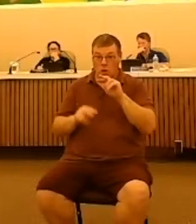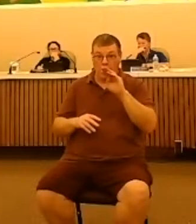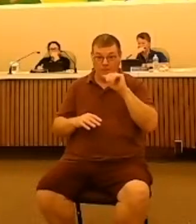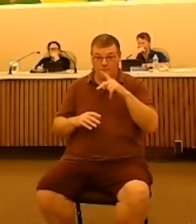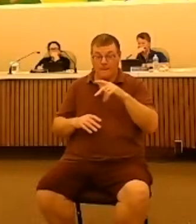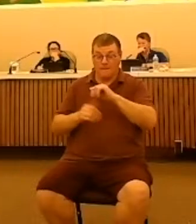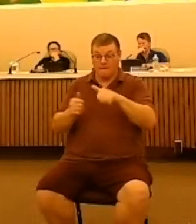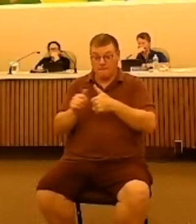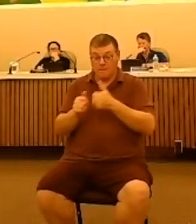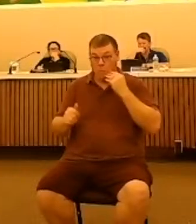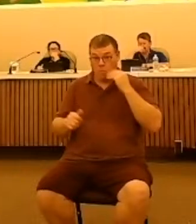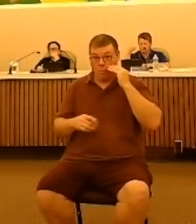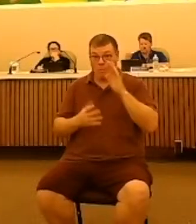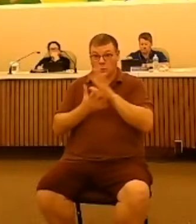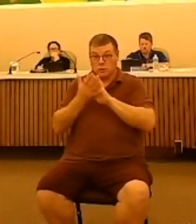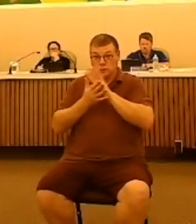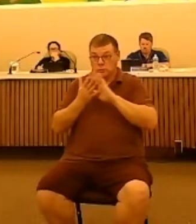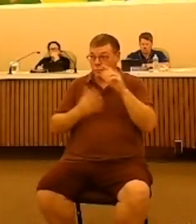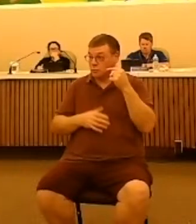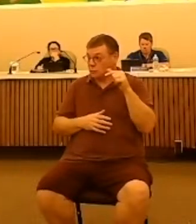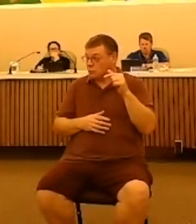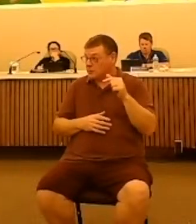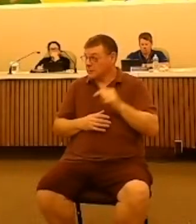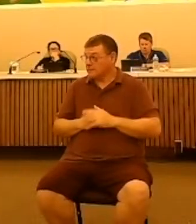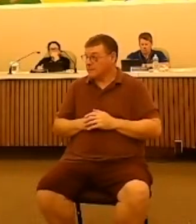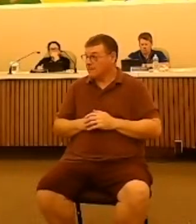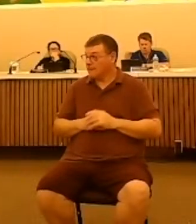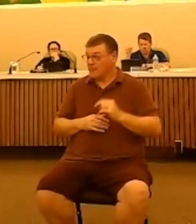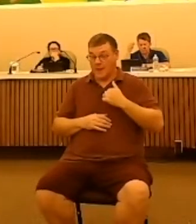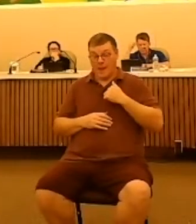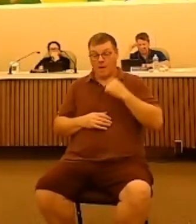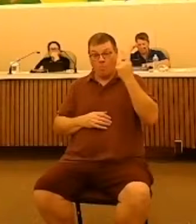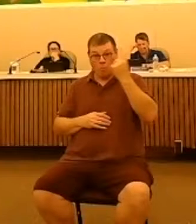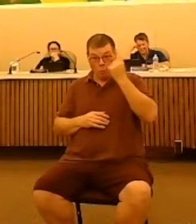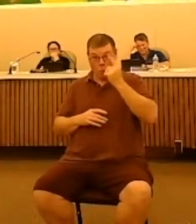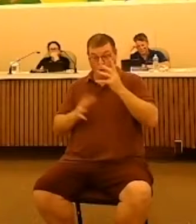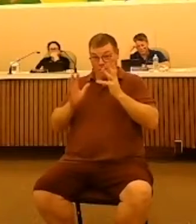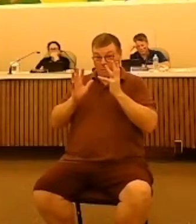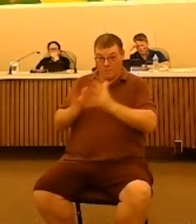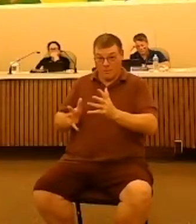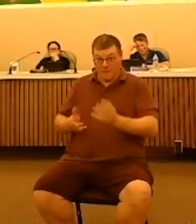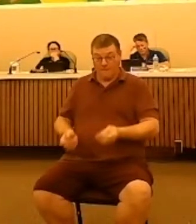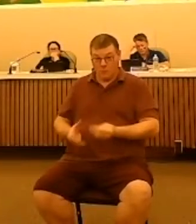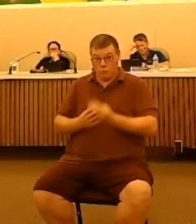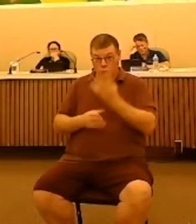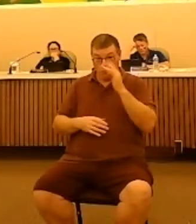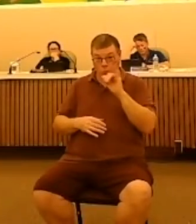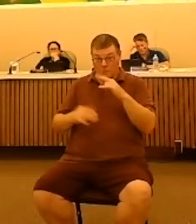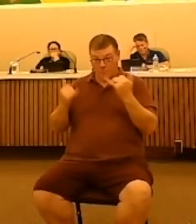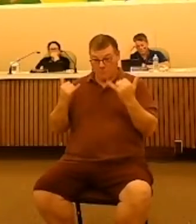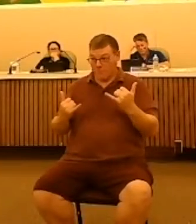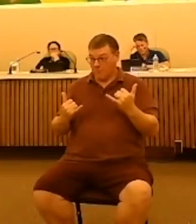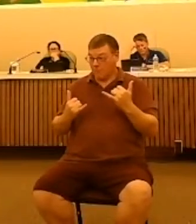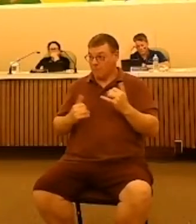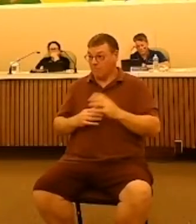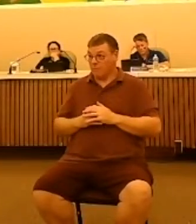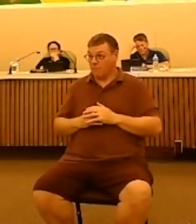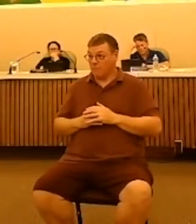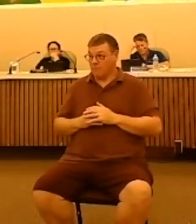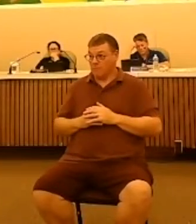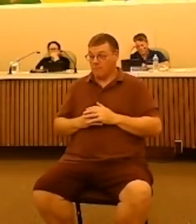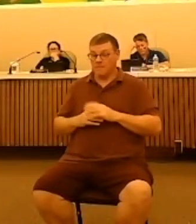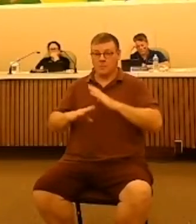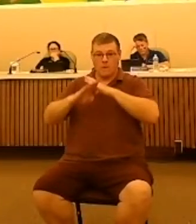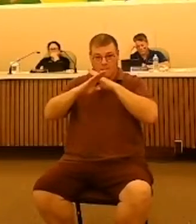homes, you see that shaded green. Like, I'm wondering if that's going to be left grown in like it is now. So it's like a